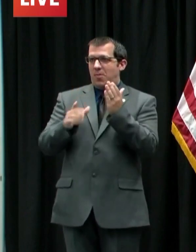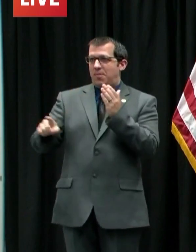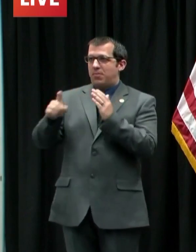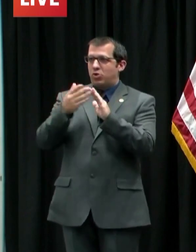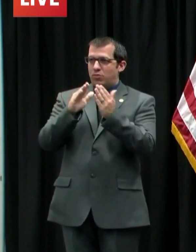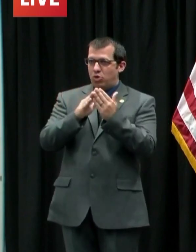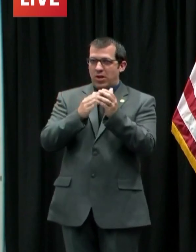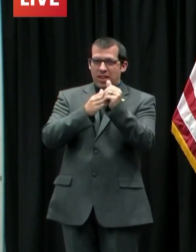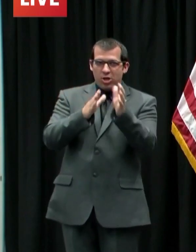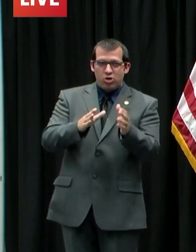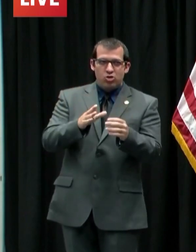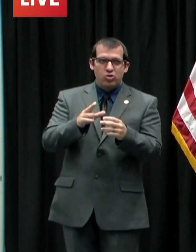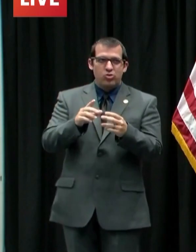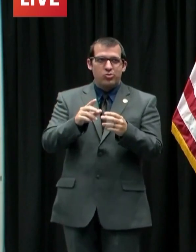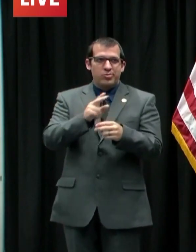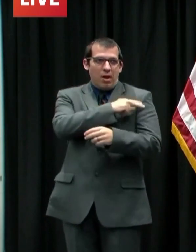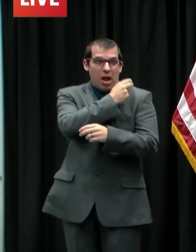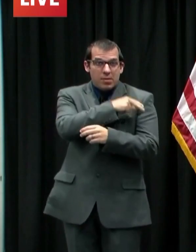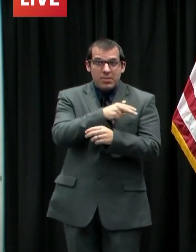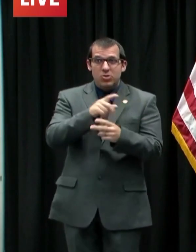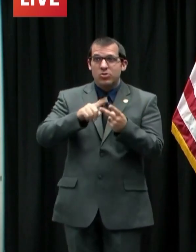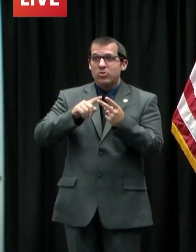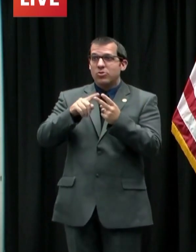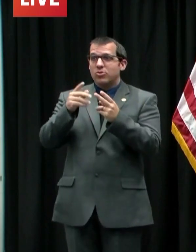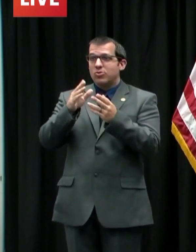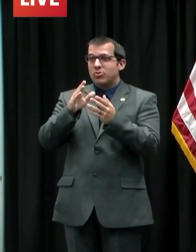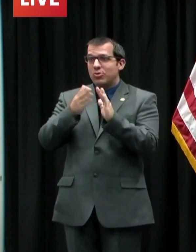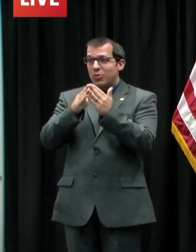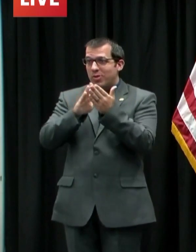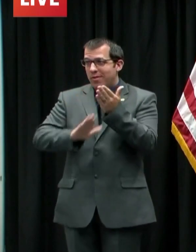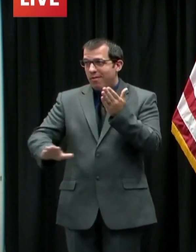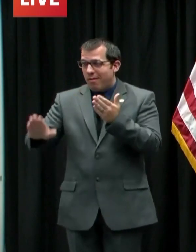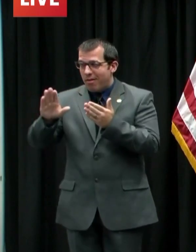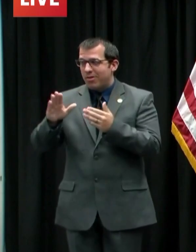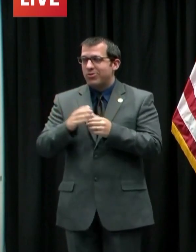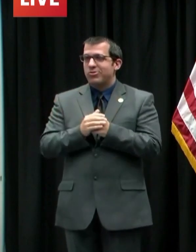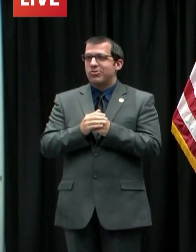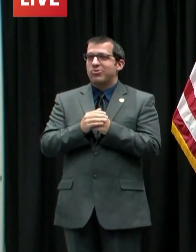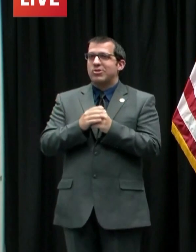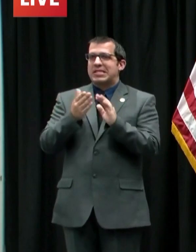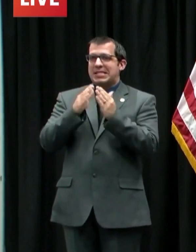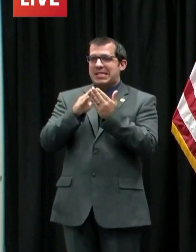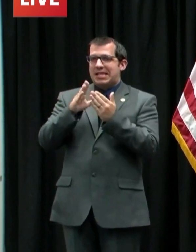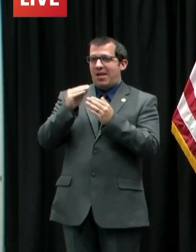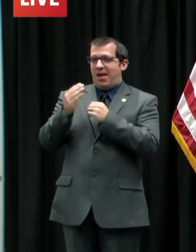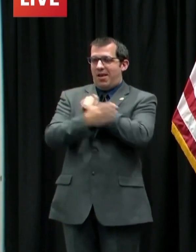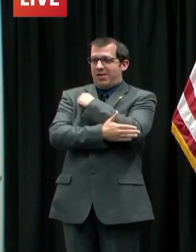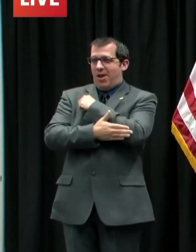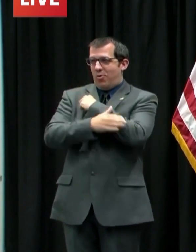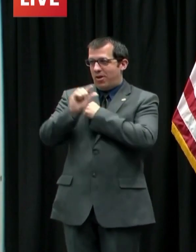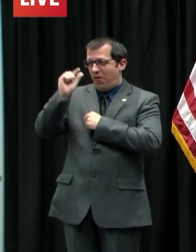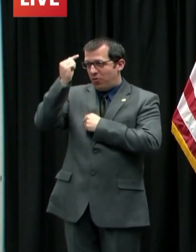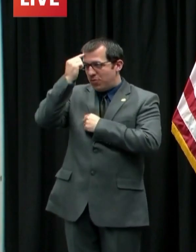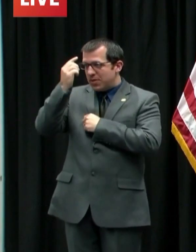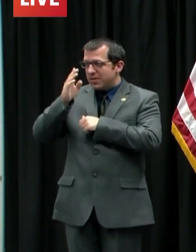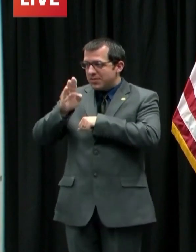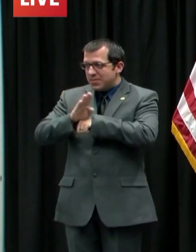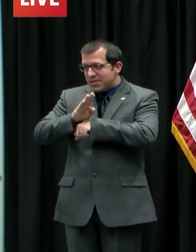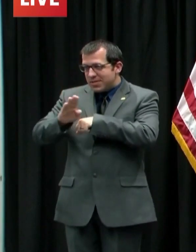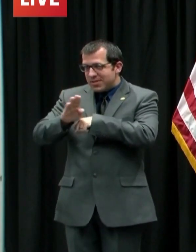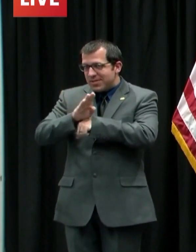from hospitals to the community college to the city and county governments and